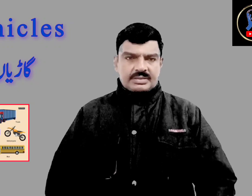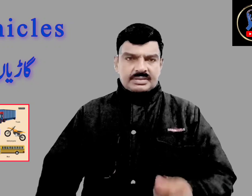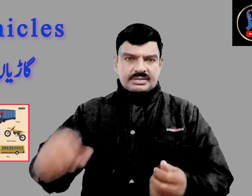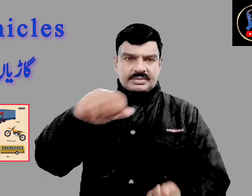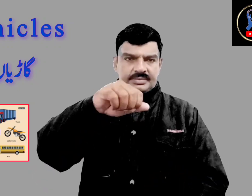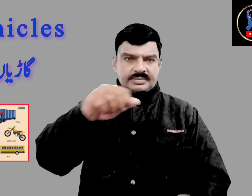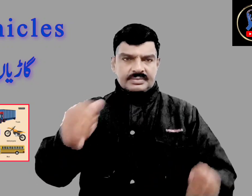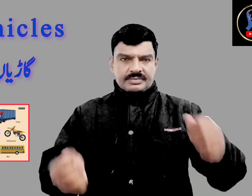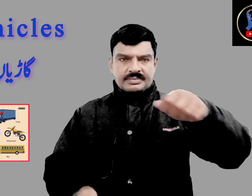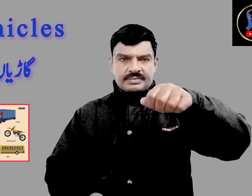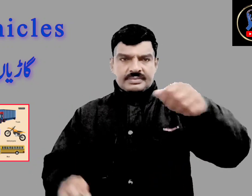vehicles,